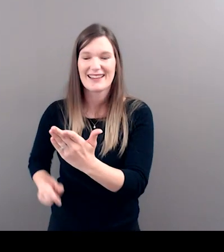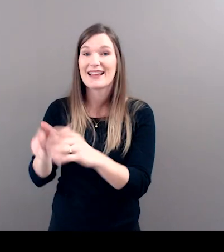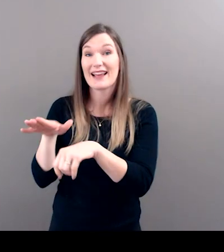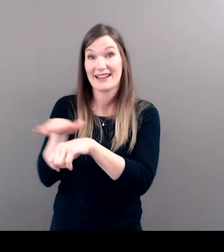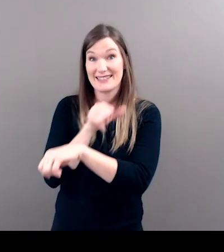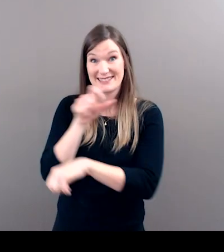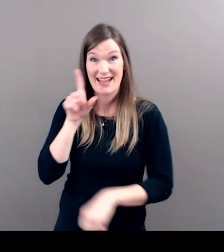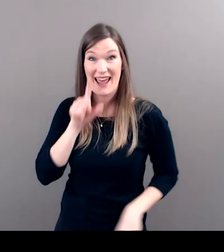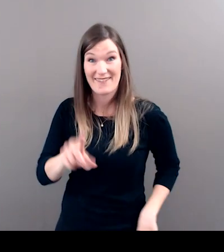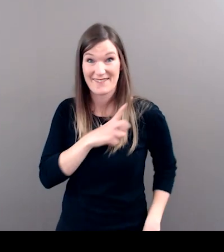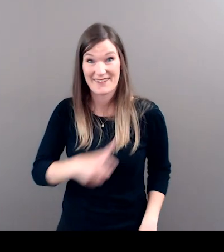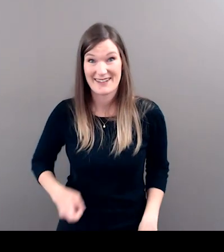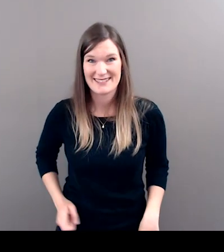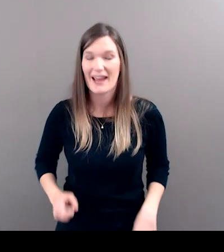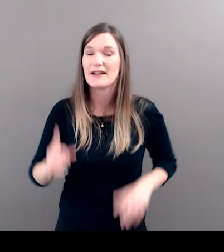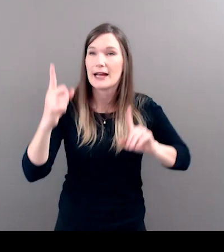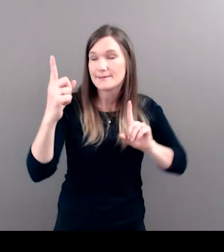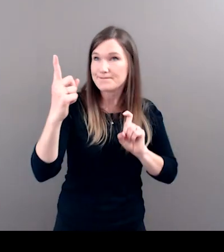Saul,